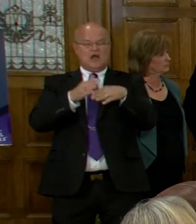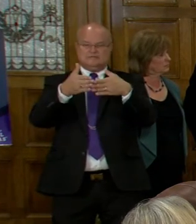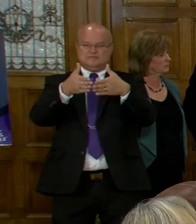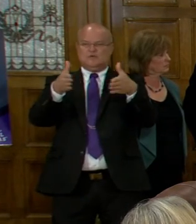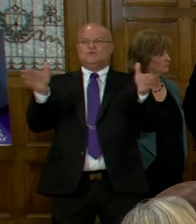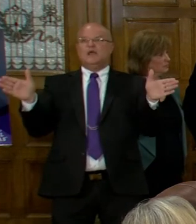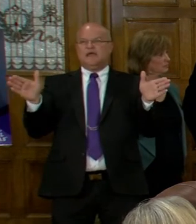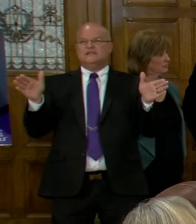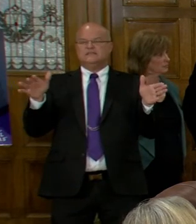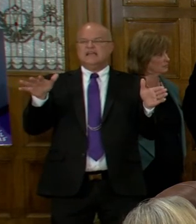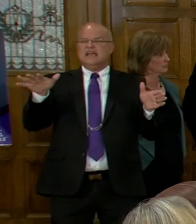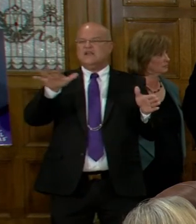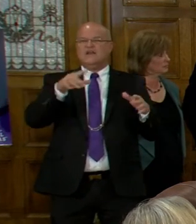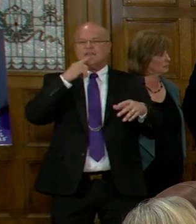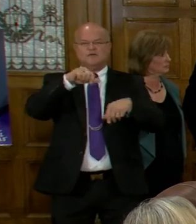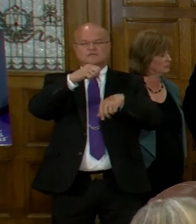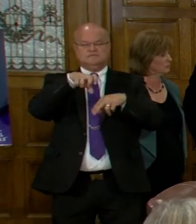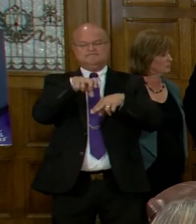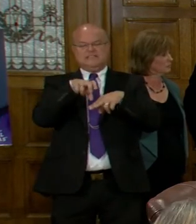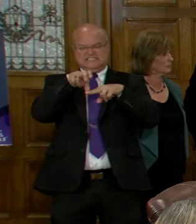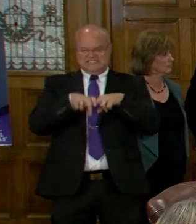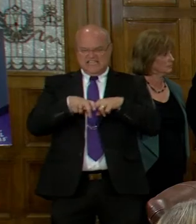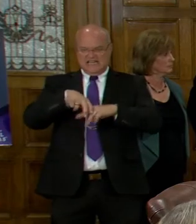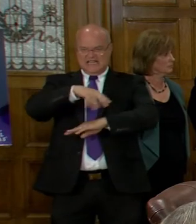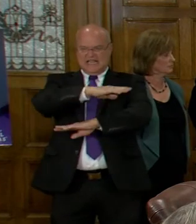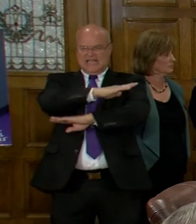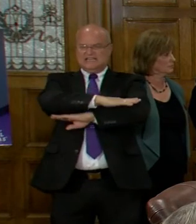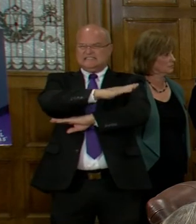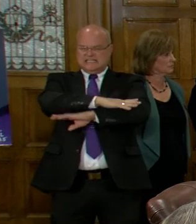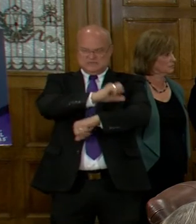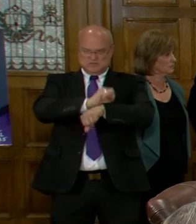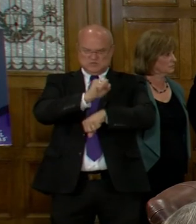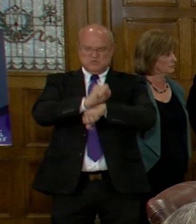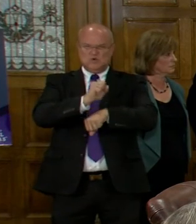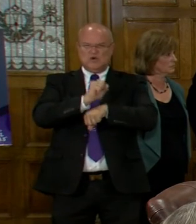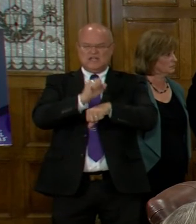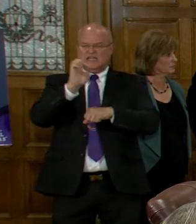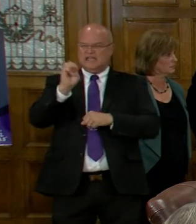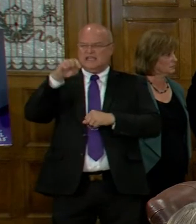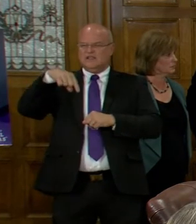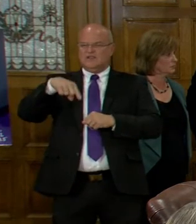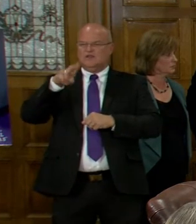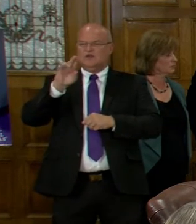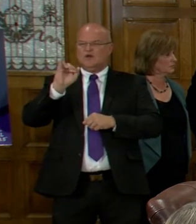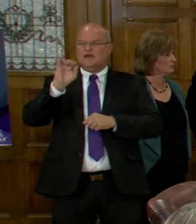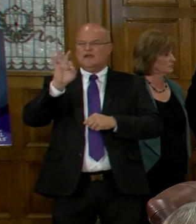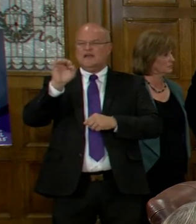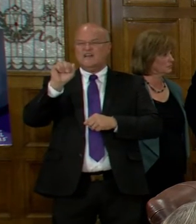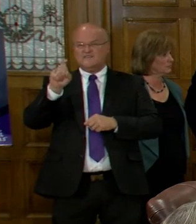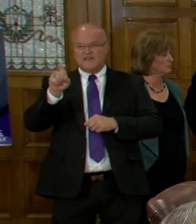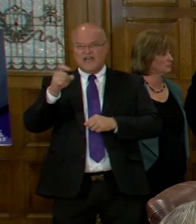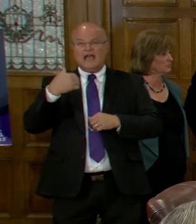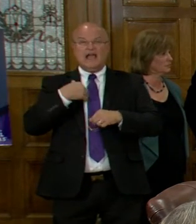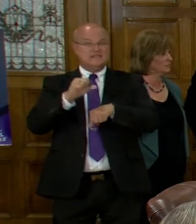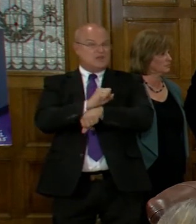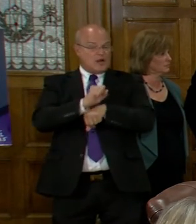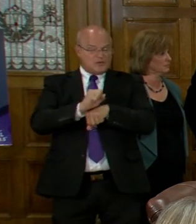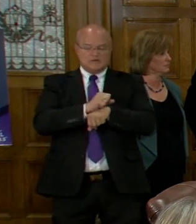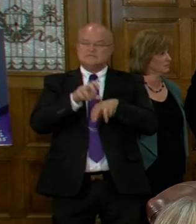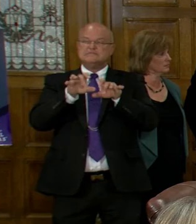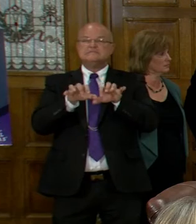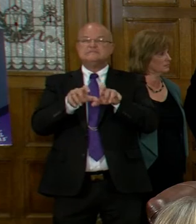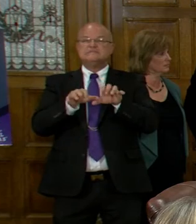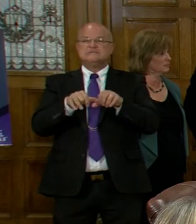would just would be as if they were sitting at wherever Equifax has their operations.